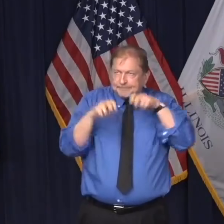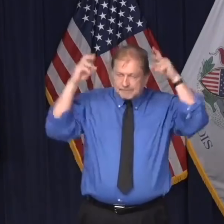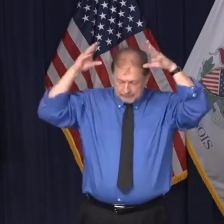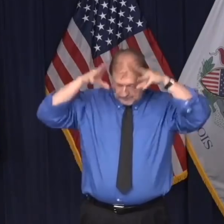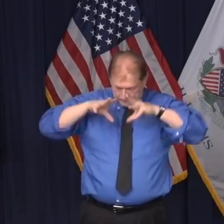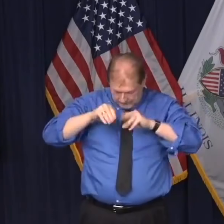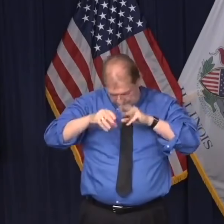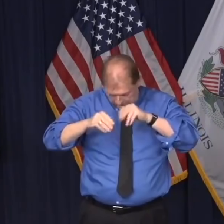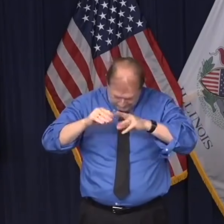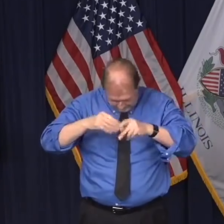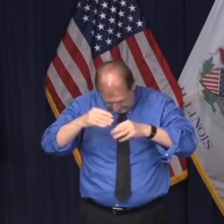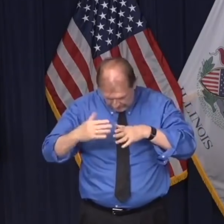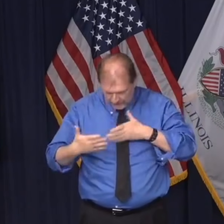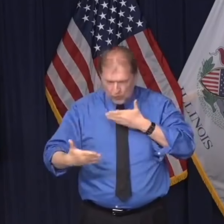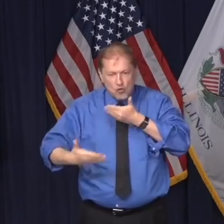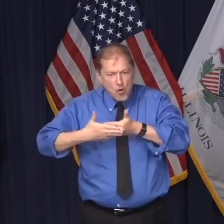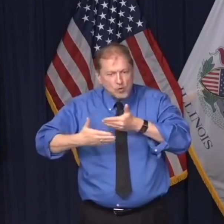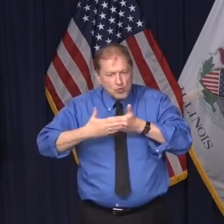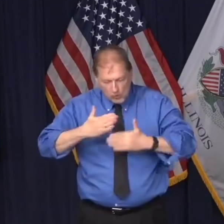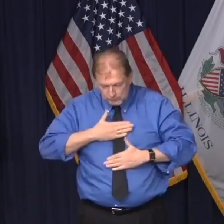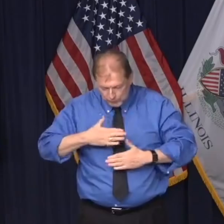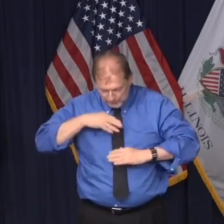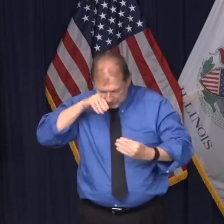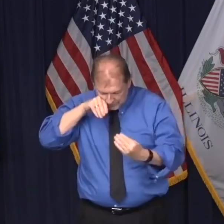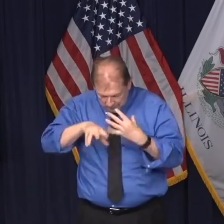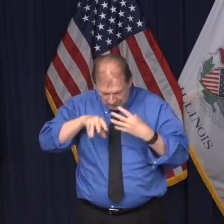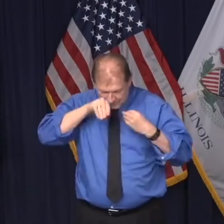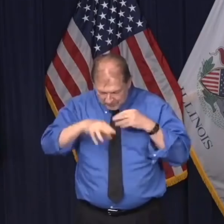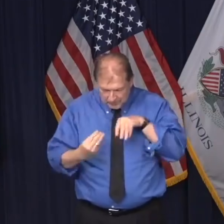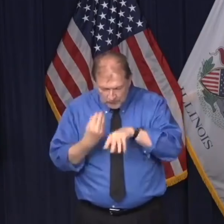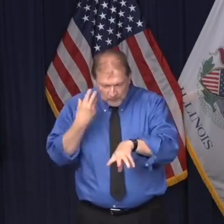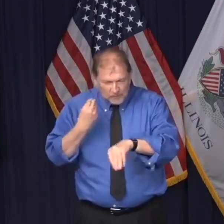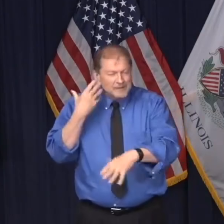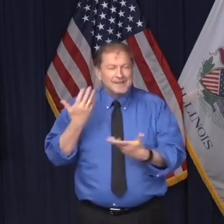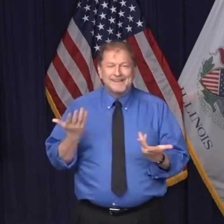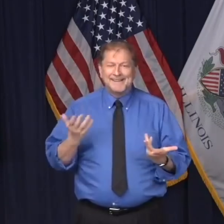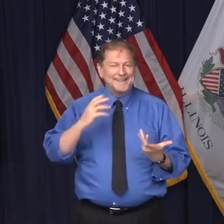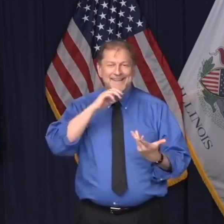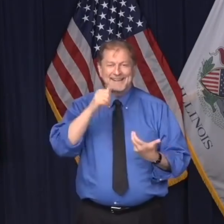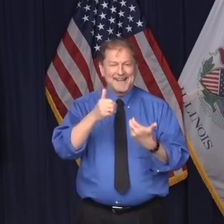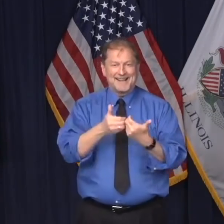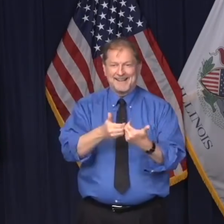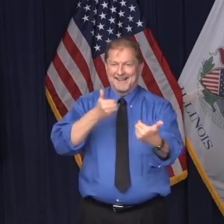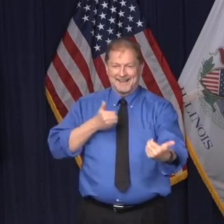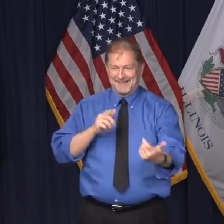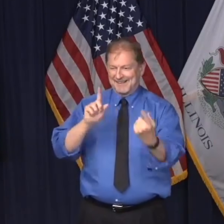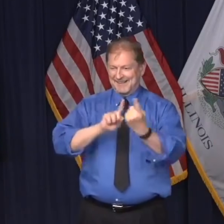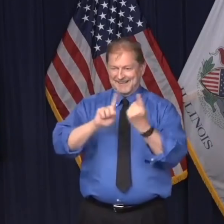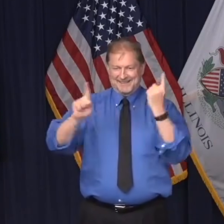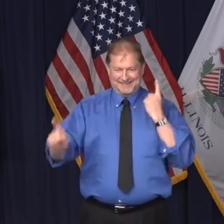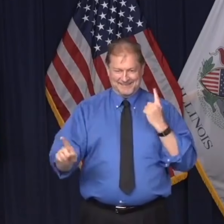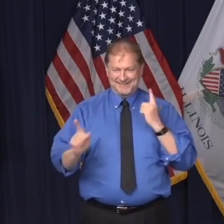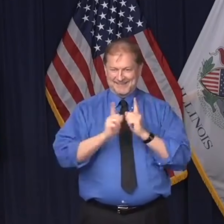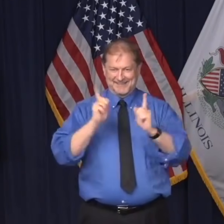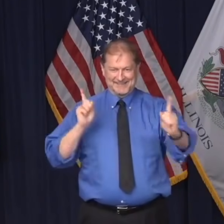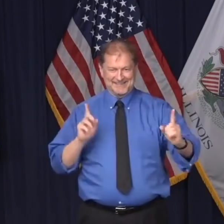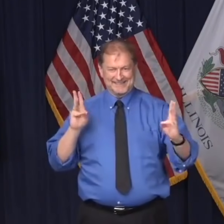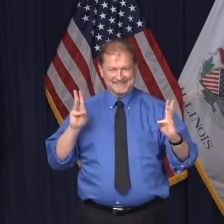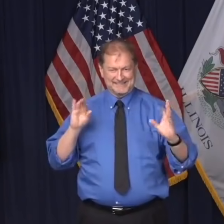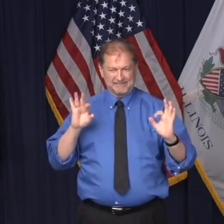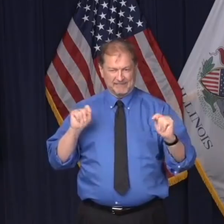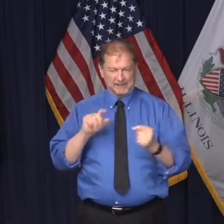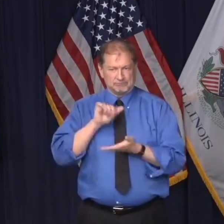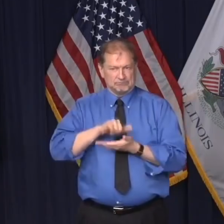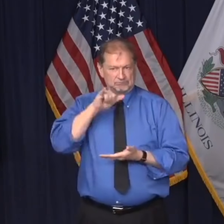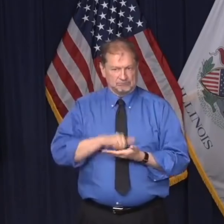in providing a certain service. There's no social distancing that could be done in that circumstance. Having said that,